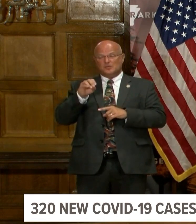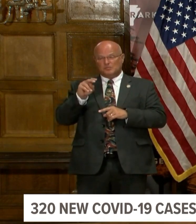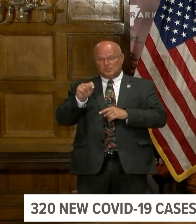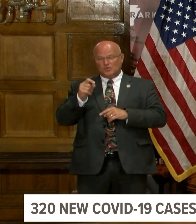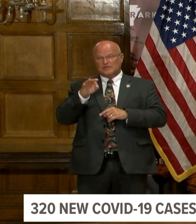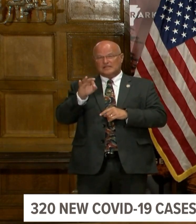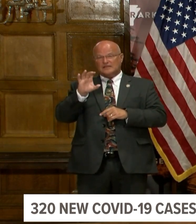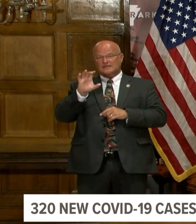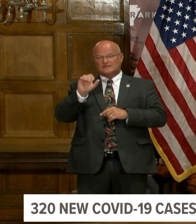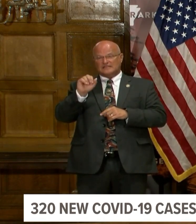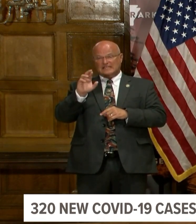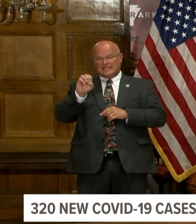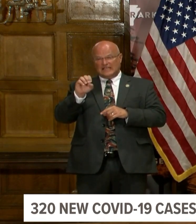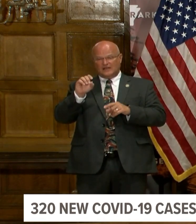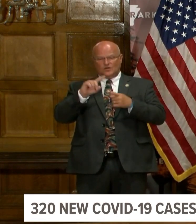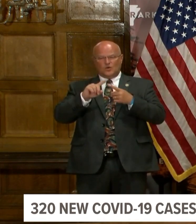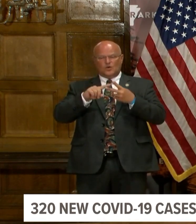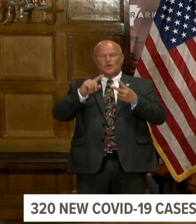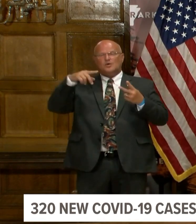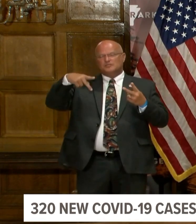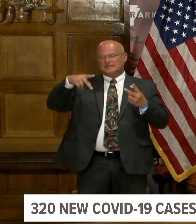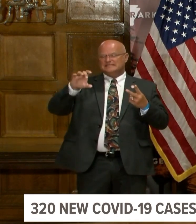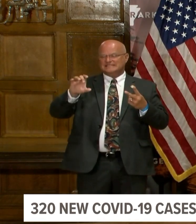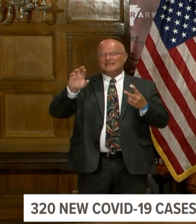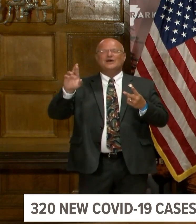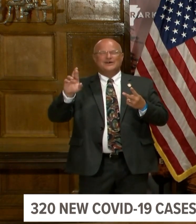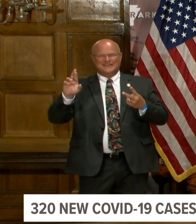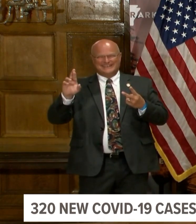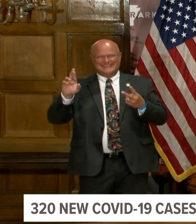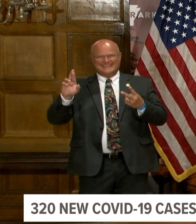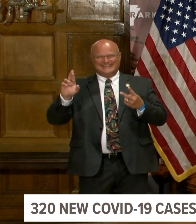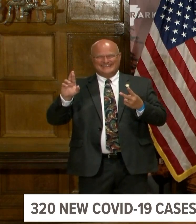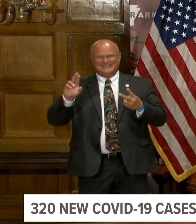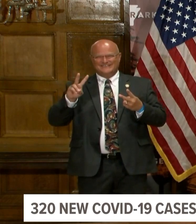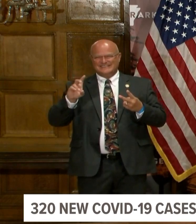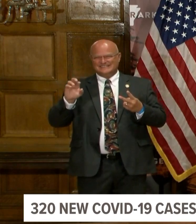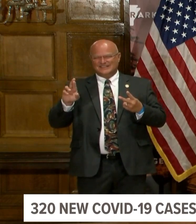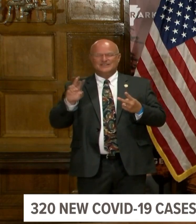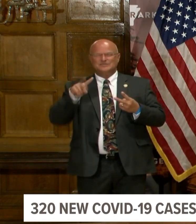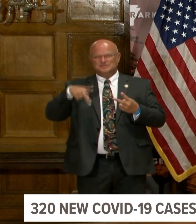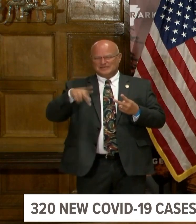or a VCR or a PCR test.